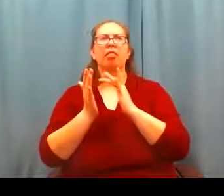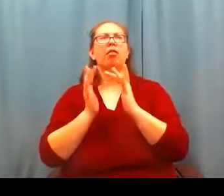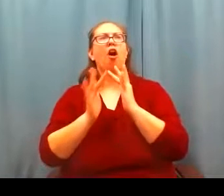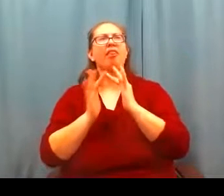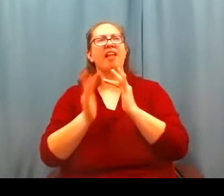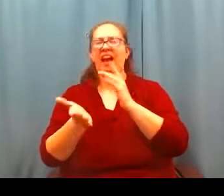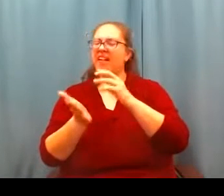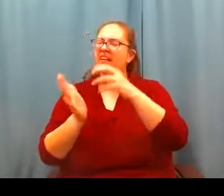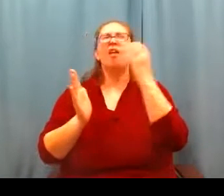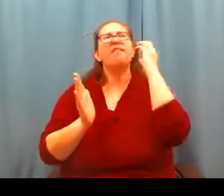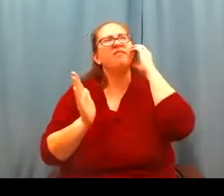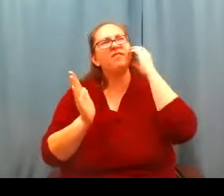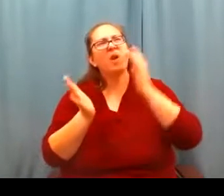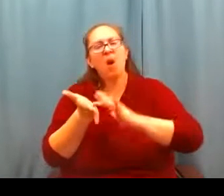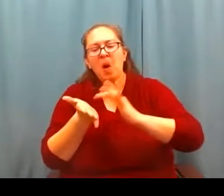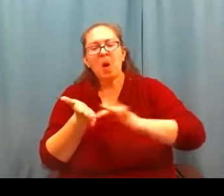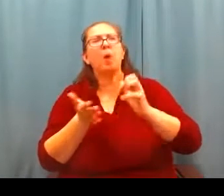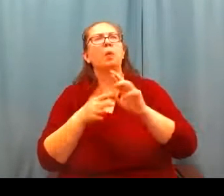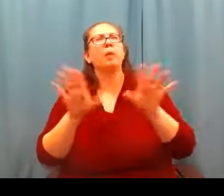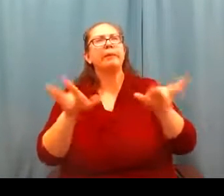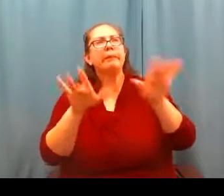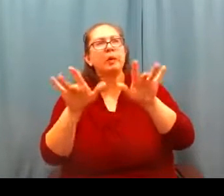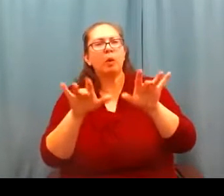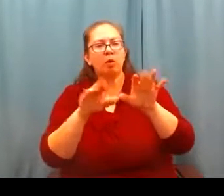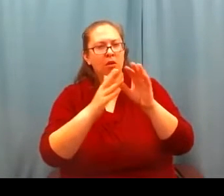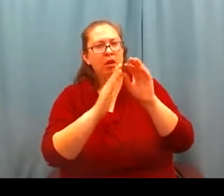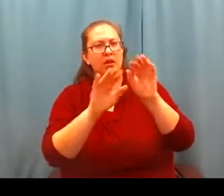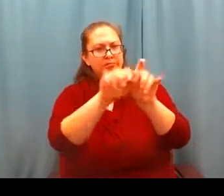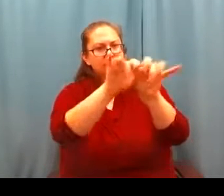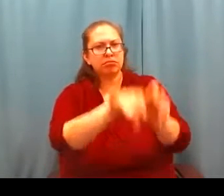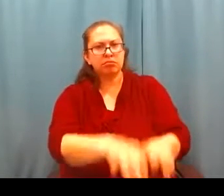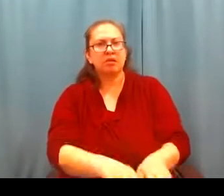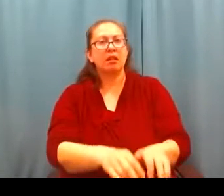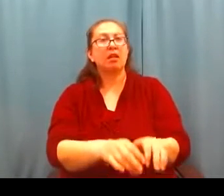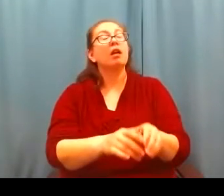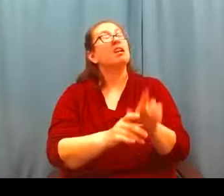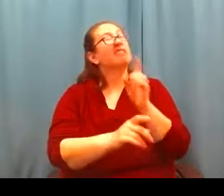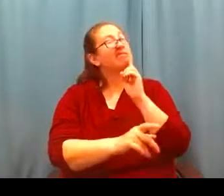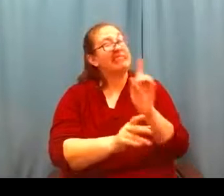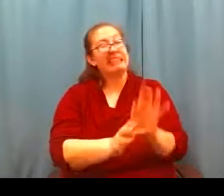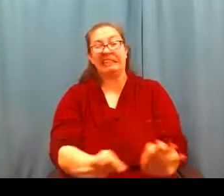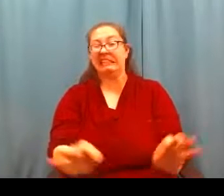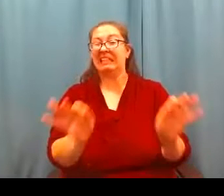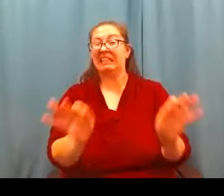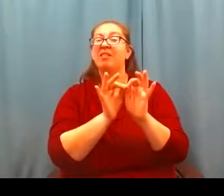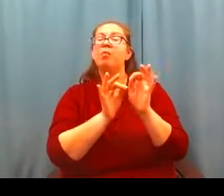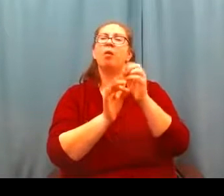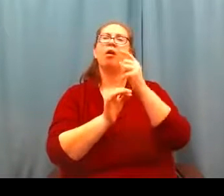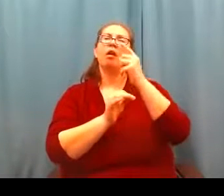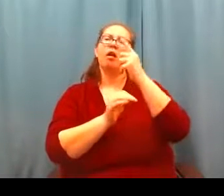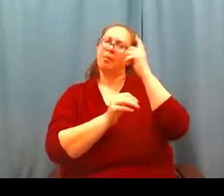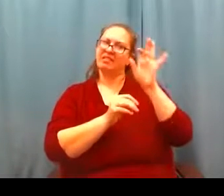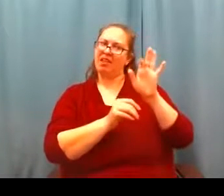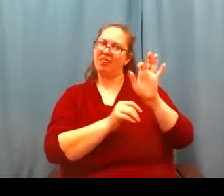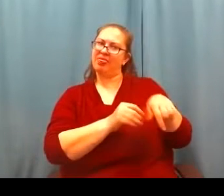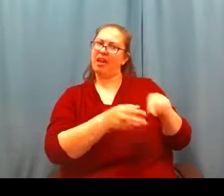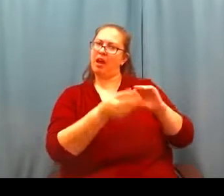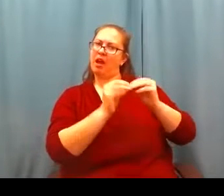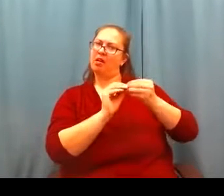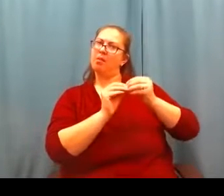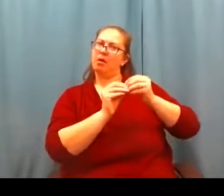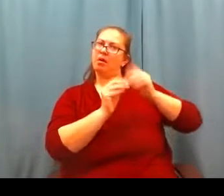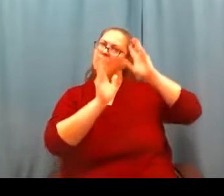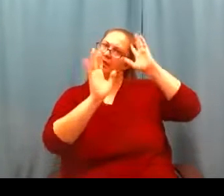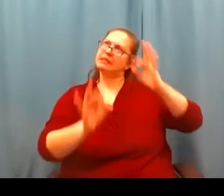on your computer, and fill out your census. It's very, very important for our federal funding. Our federal